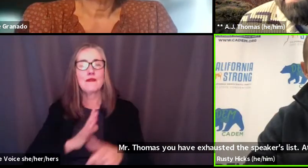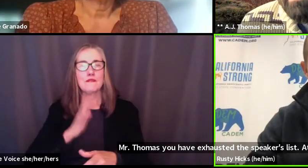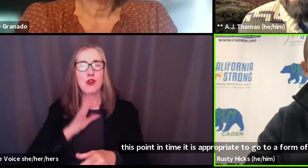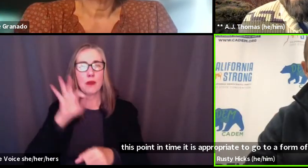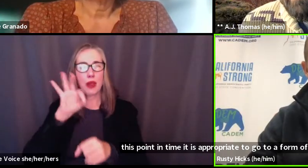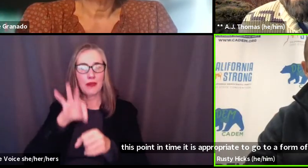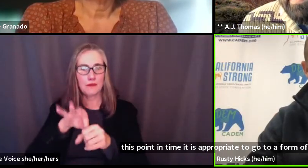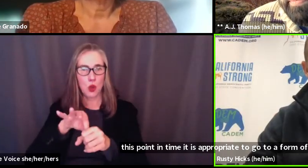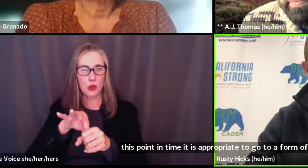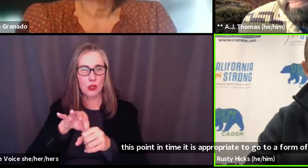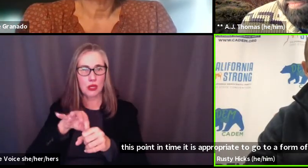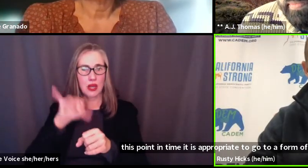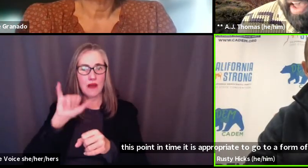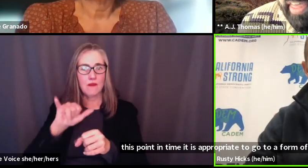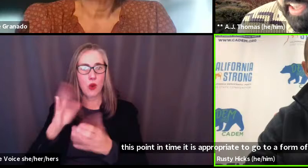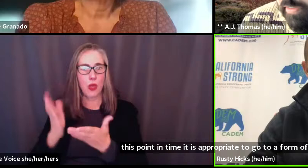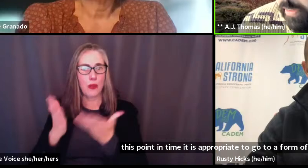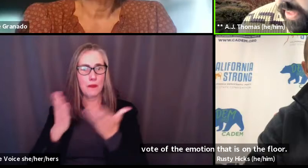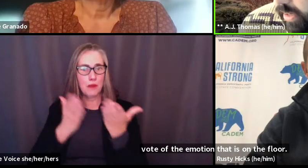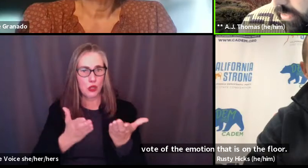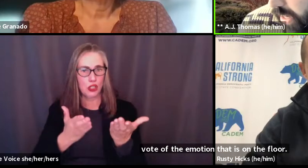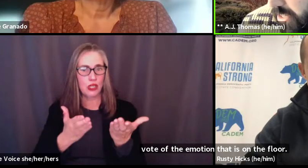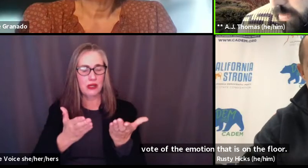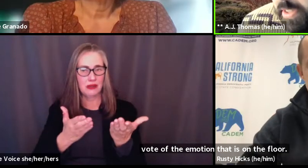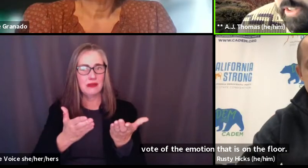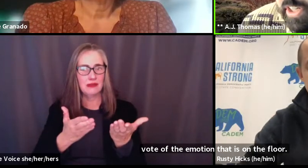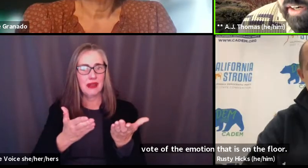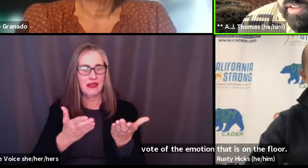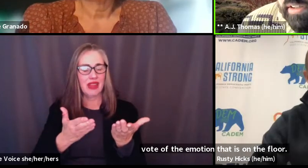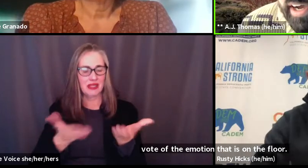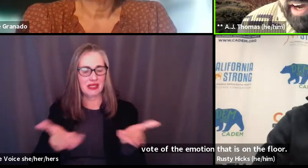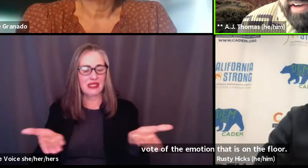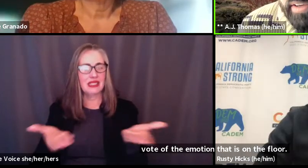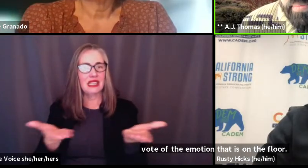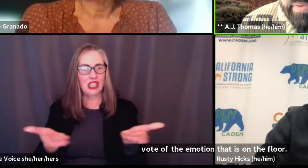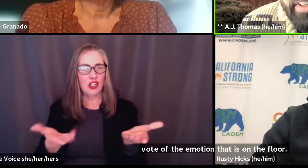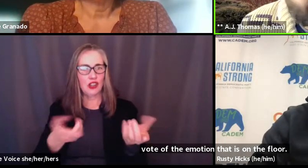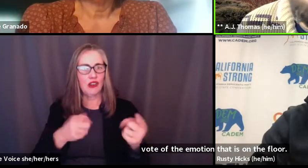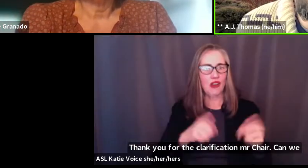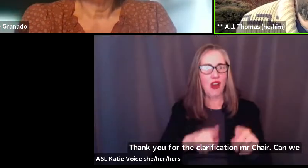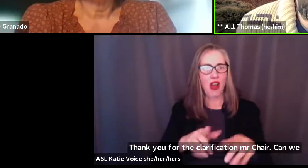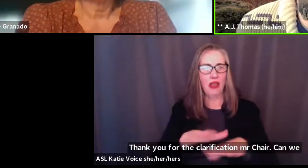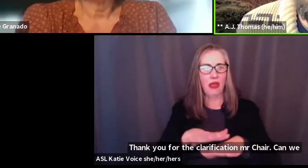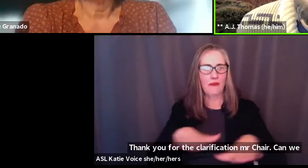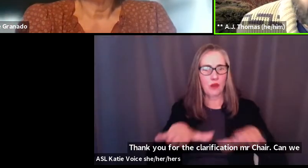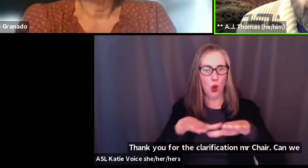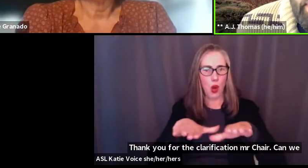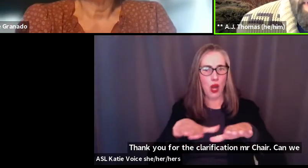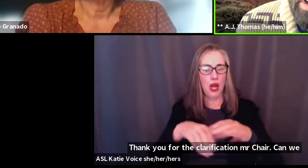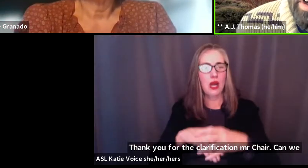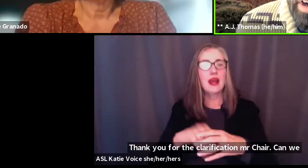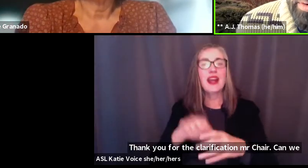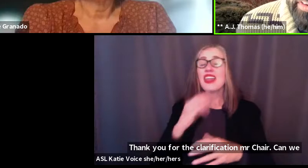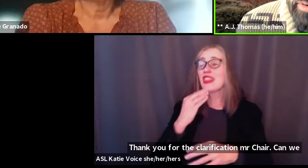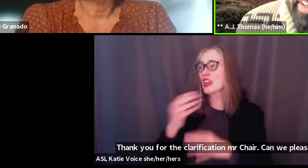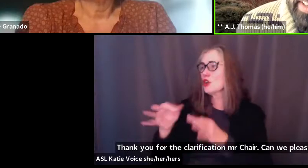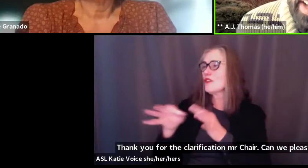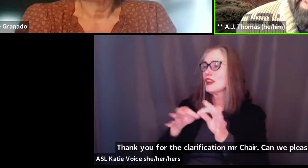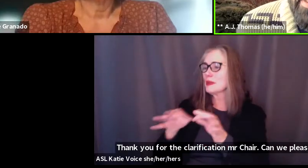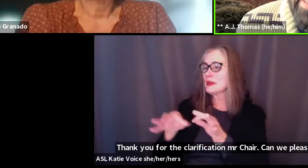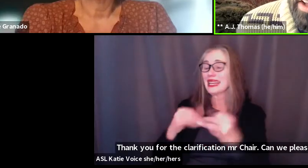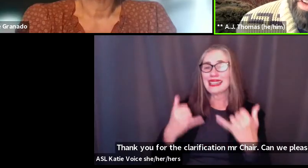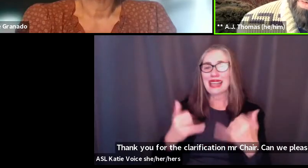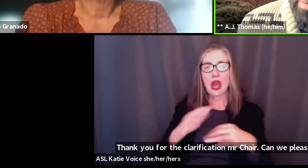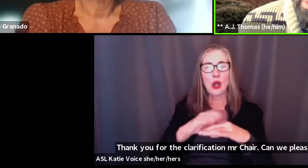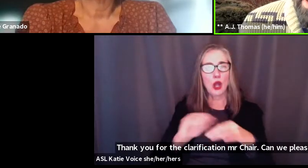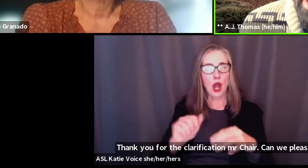of the motion that is on the floor. Thank you for the clarification, Mr. Chair. Can we please call for the vote on whether to